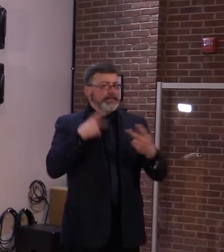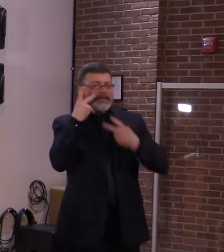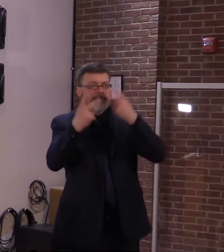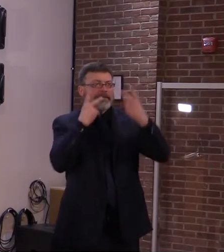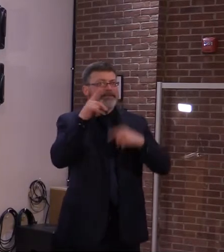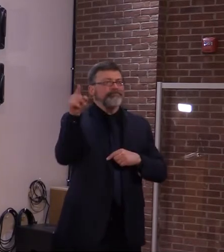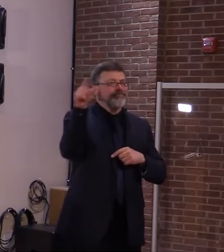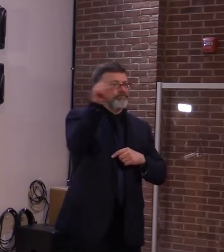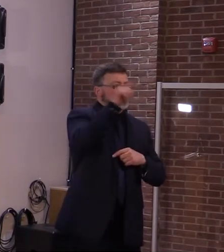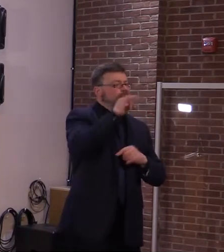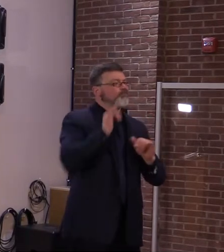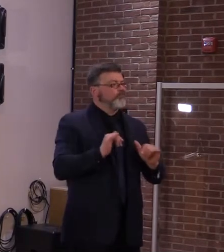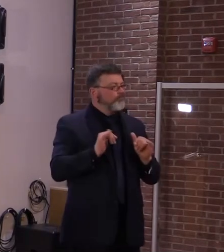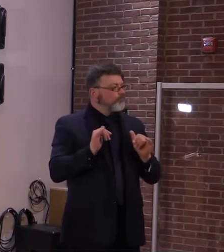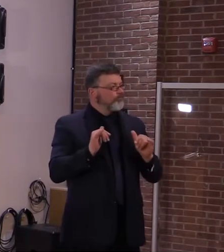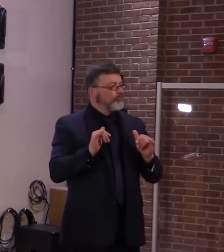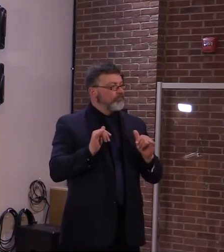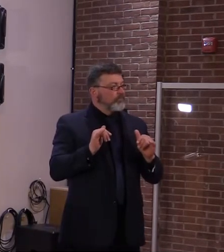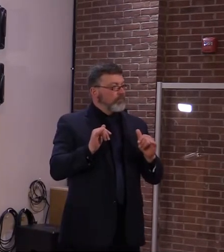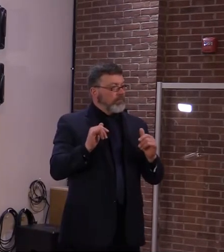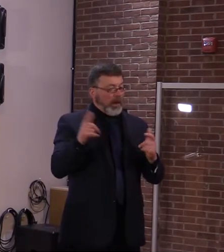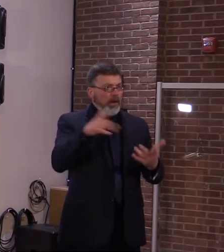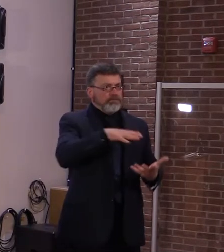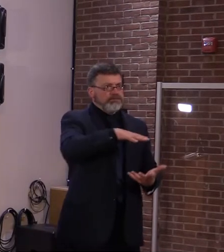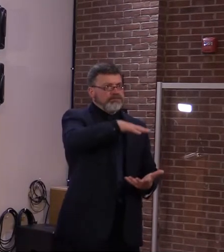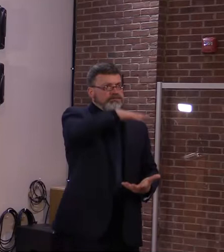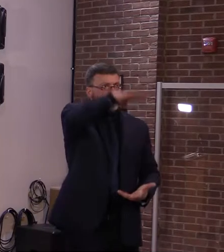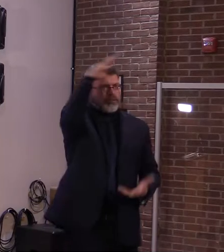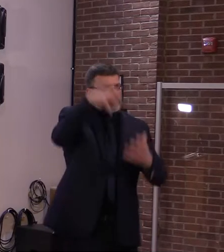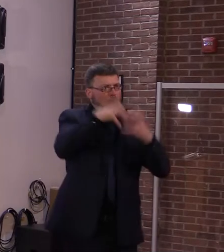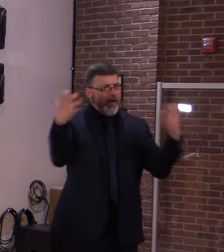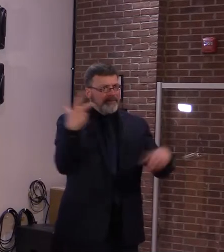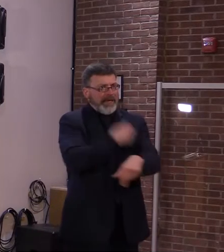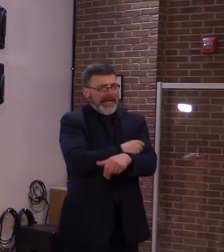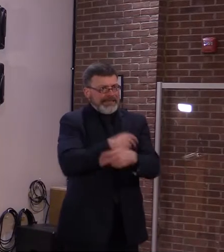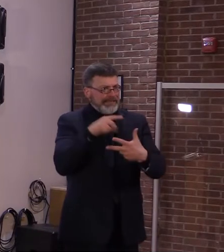uncomfortable position of turning that away. We're not there,